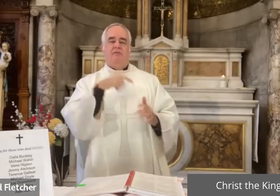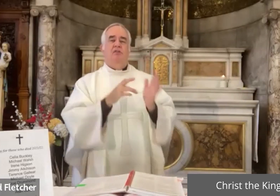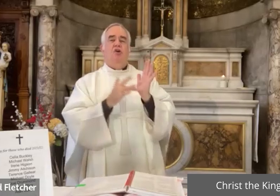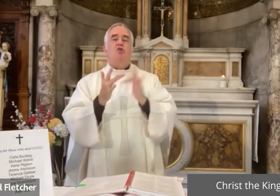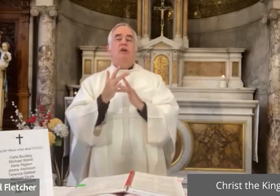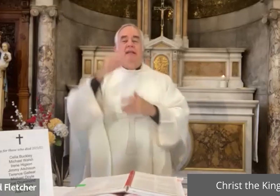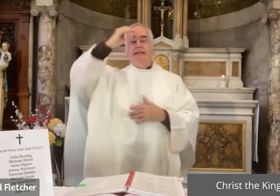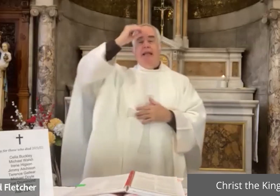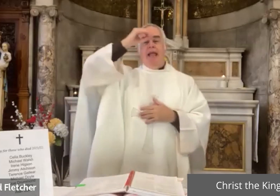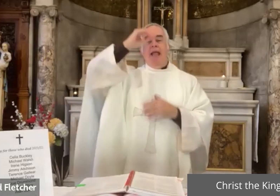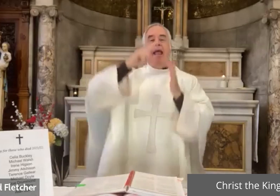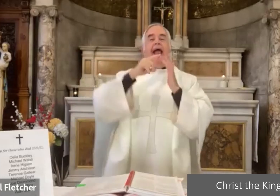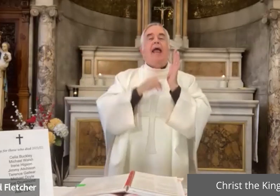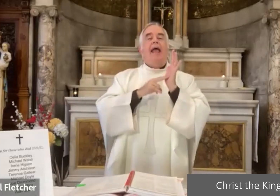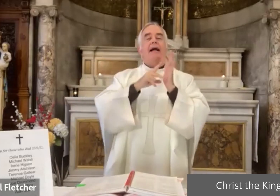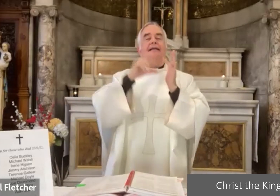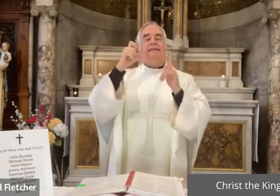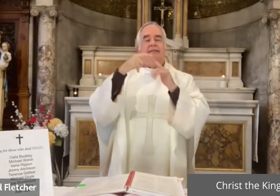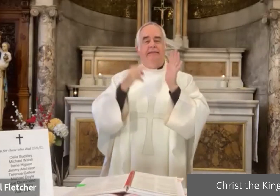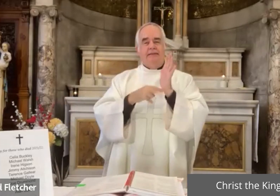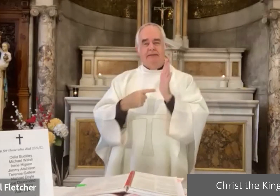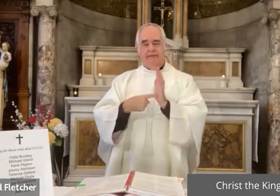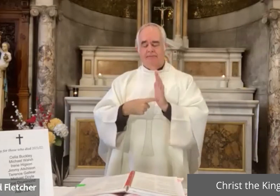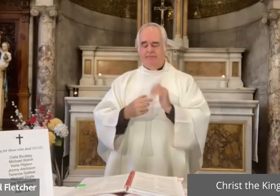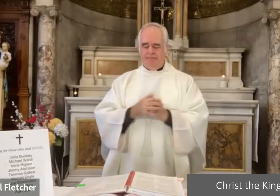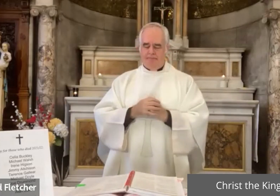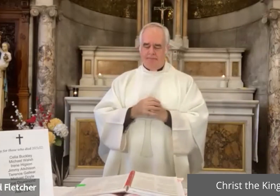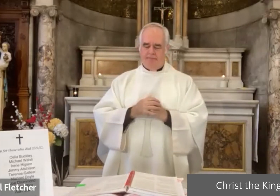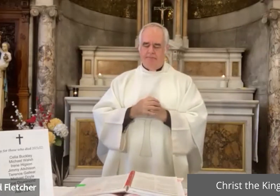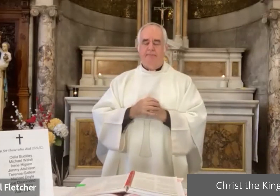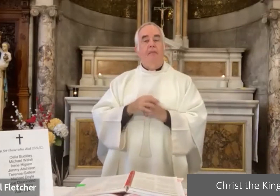punishment, Jesus, innocent."